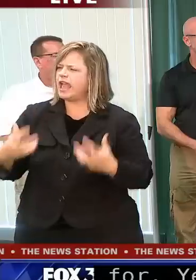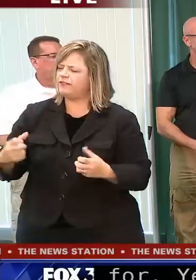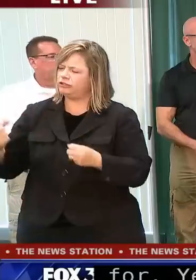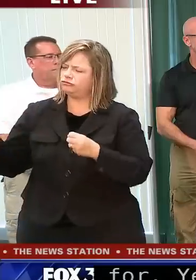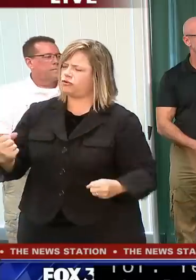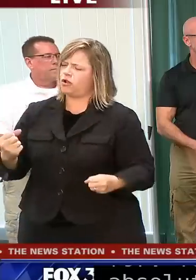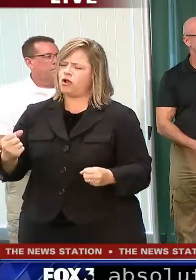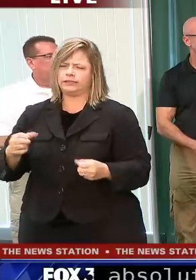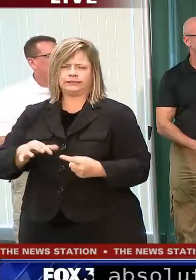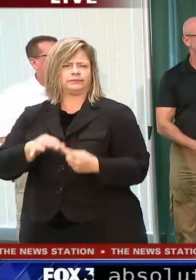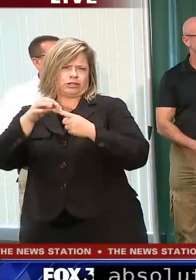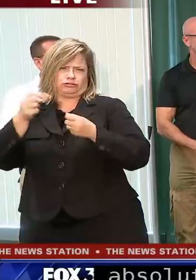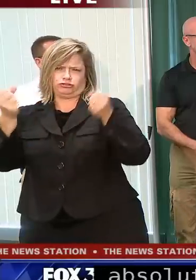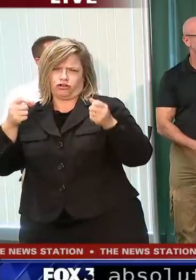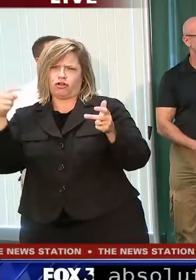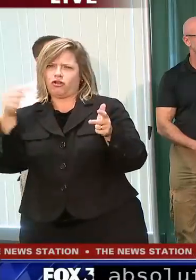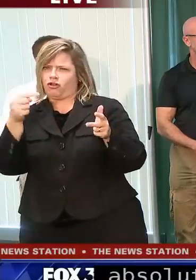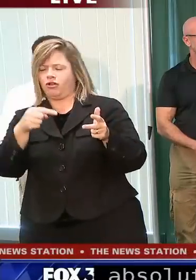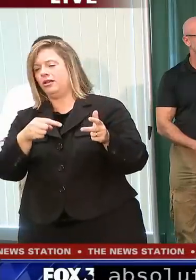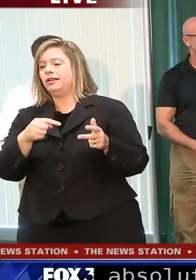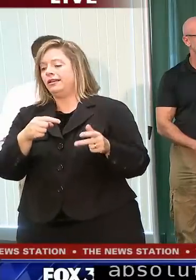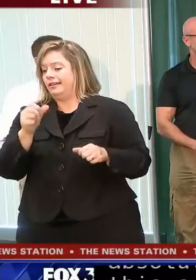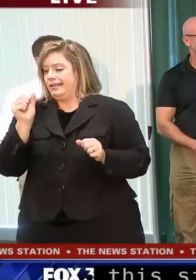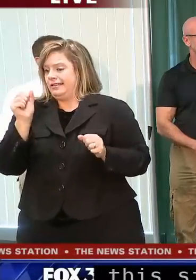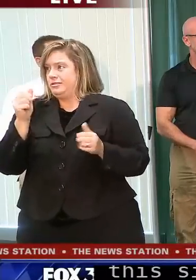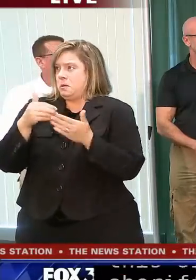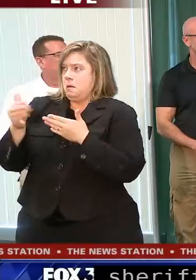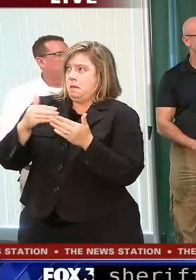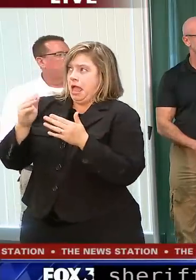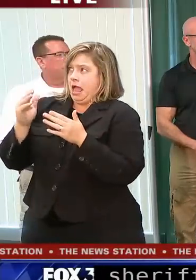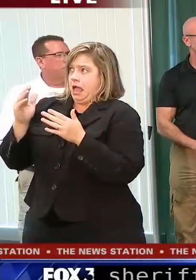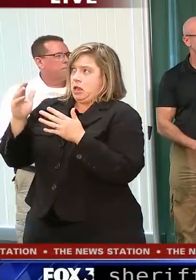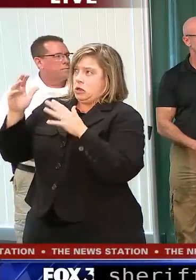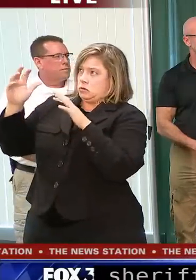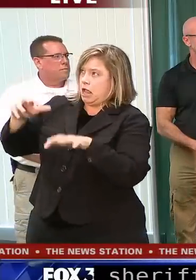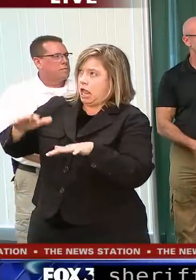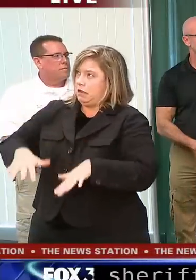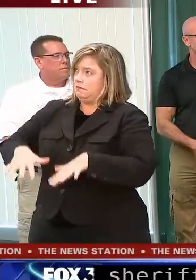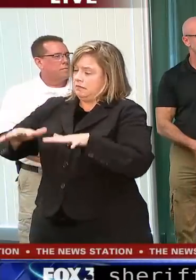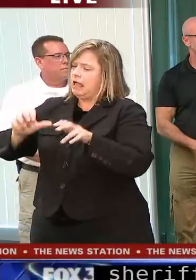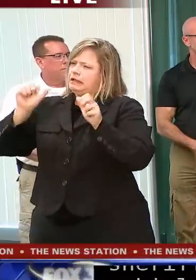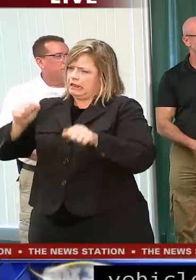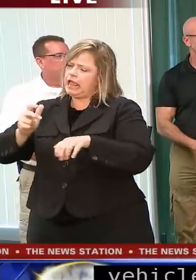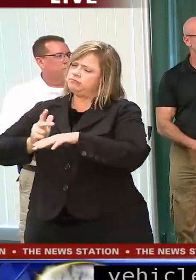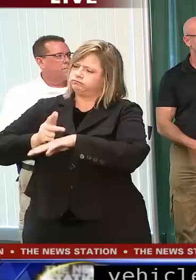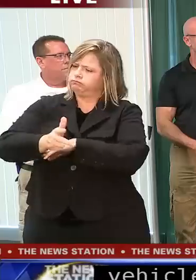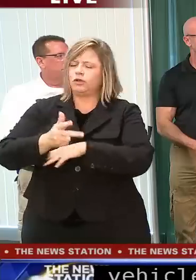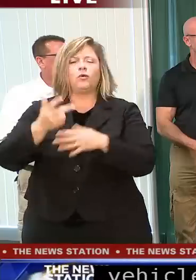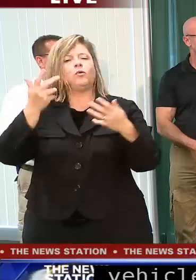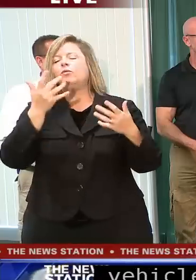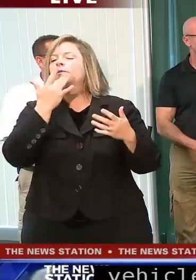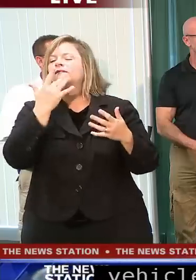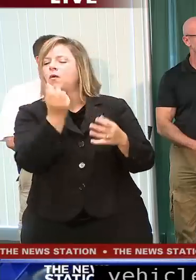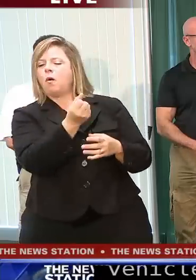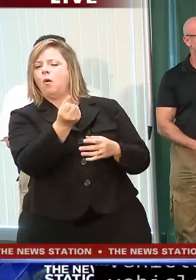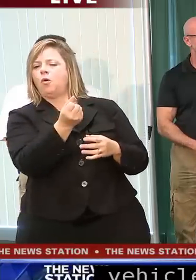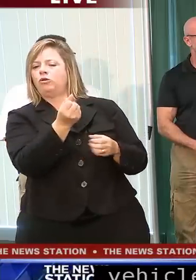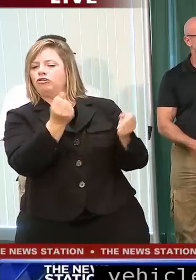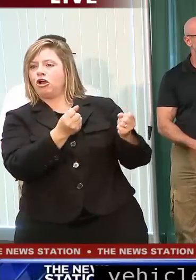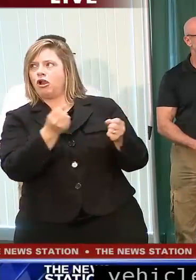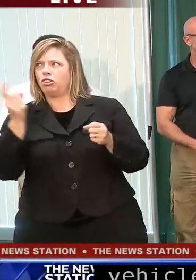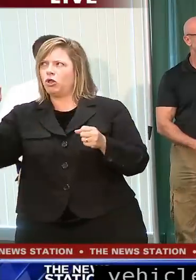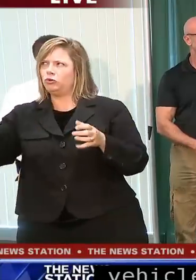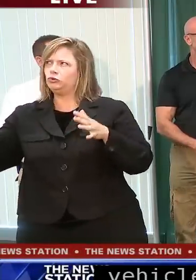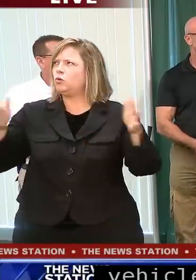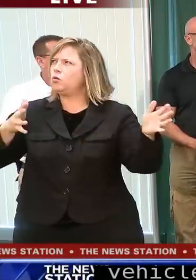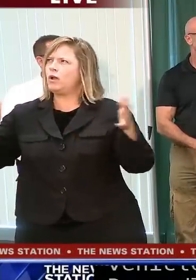can respond regardless of what the weather conditions are, but we prefer not to take those vehicles out when winds are